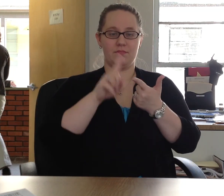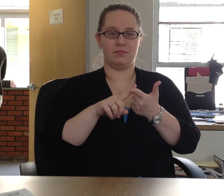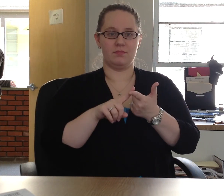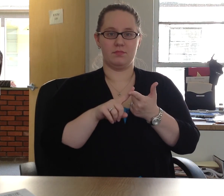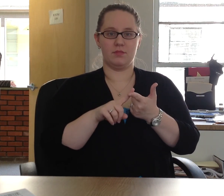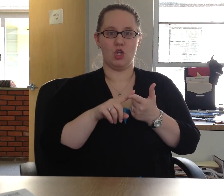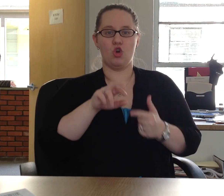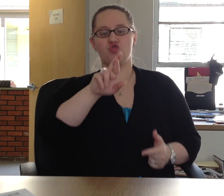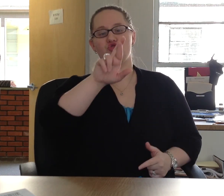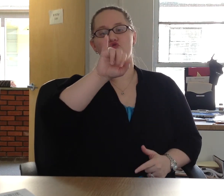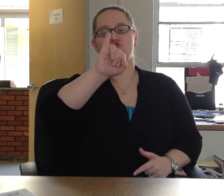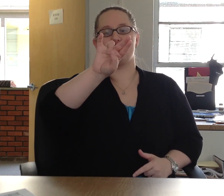ringworm,